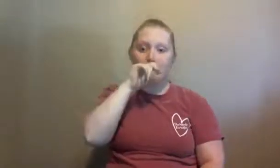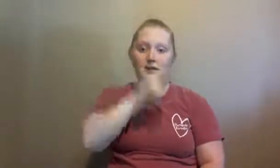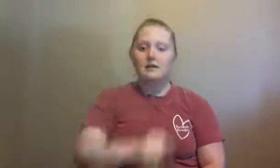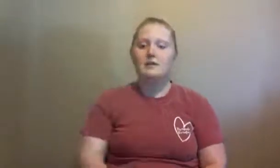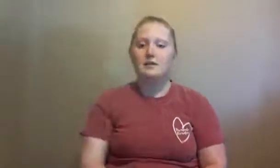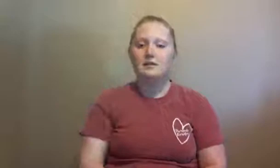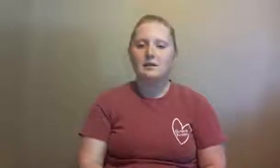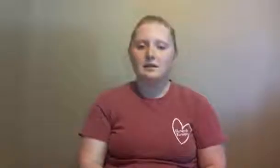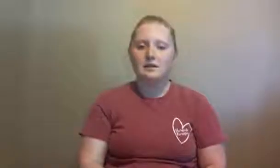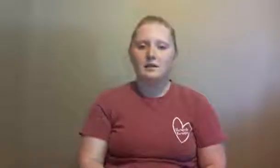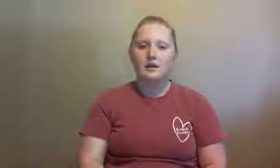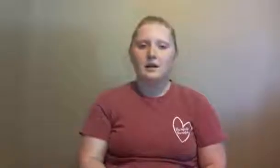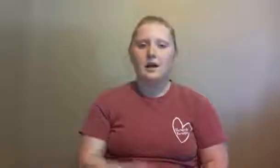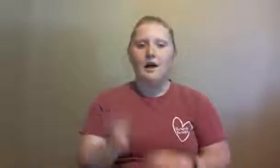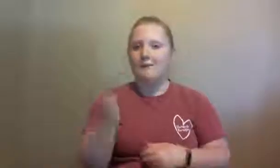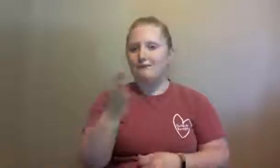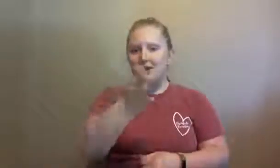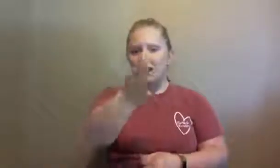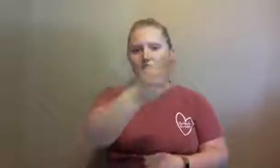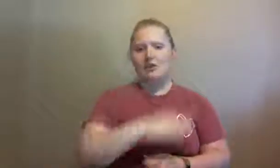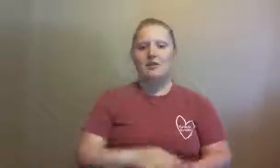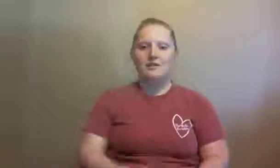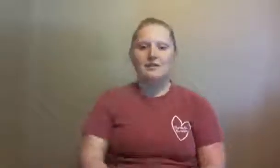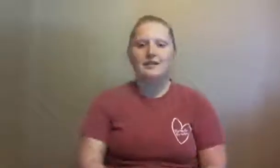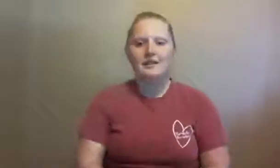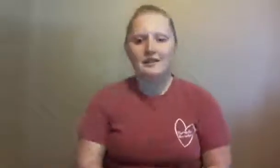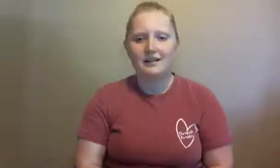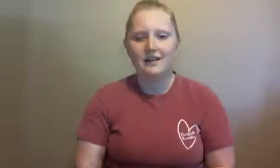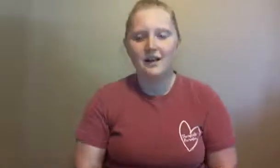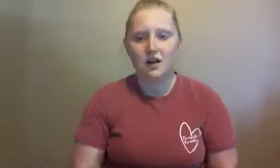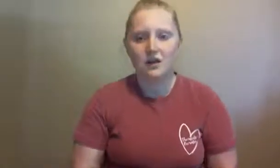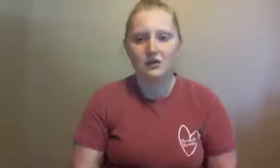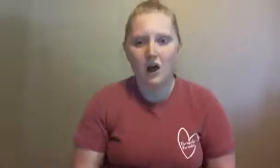bird? Glub, glub. Fish? Roar.